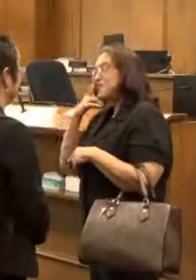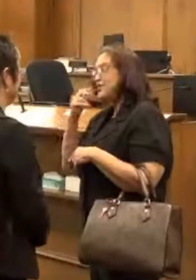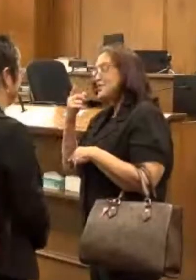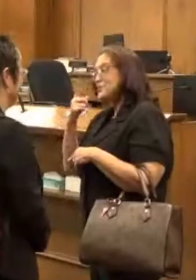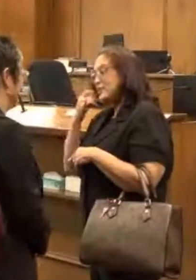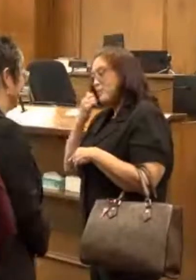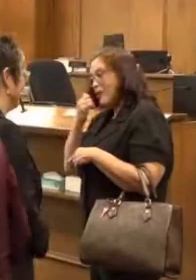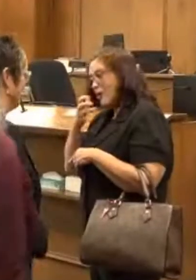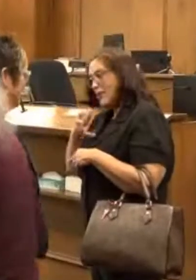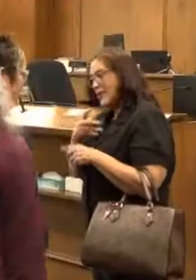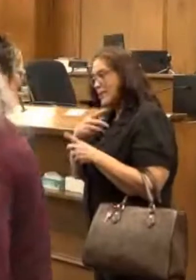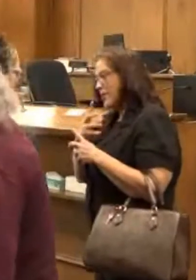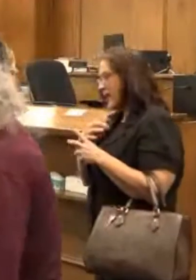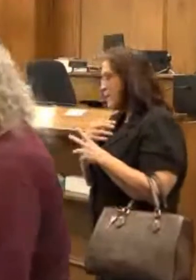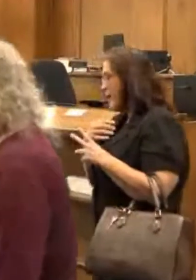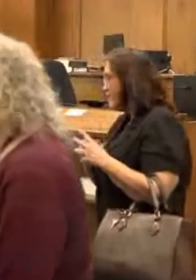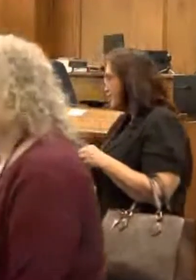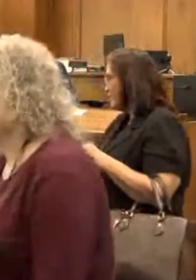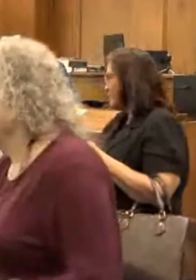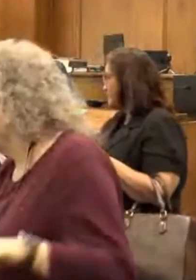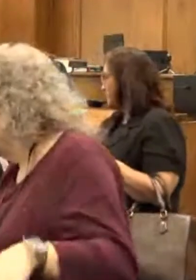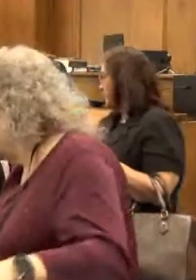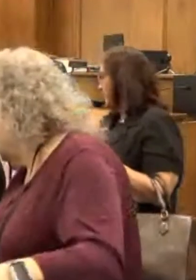That's so much. Thank you.